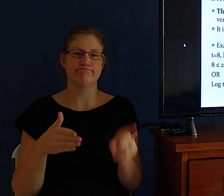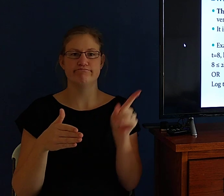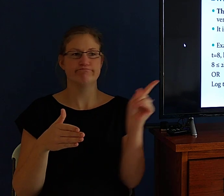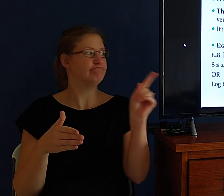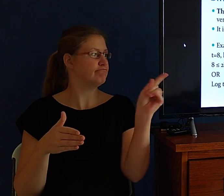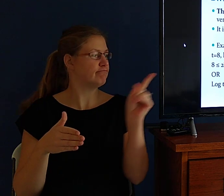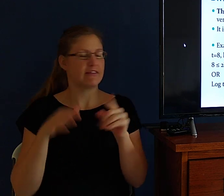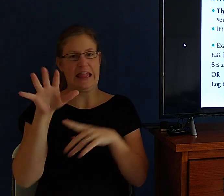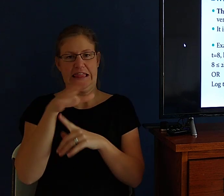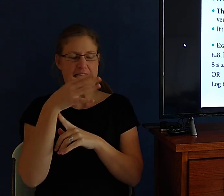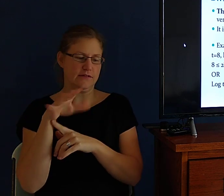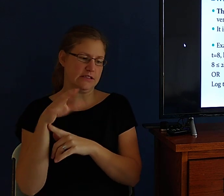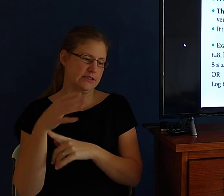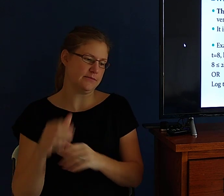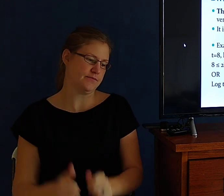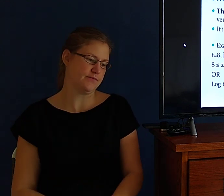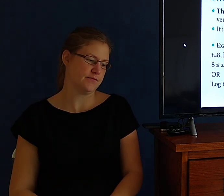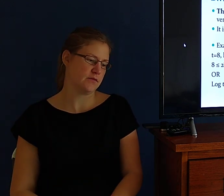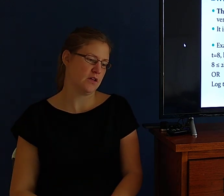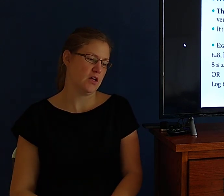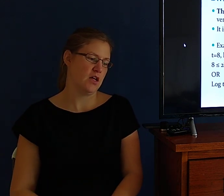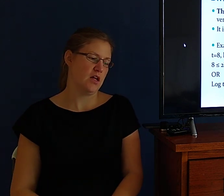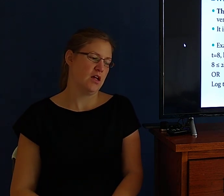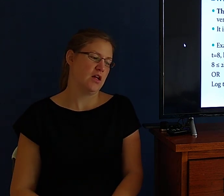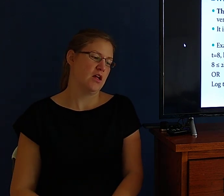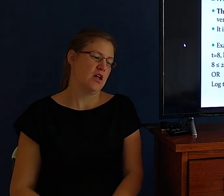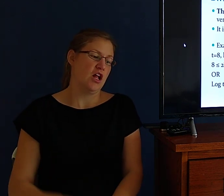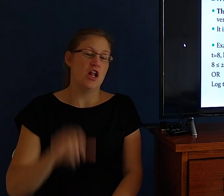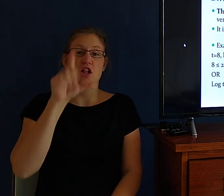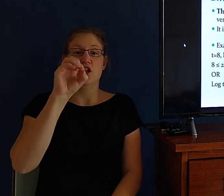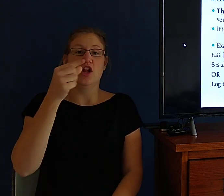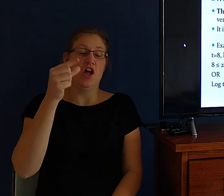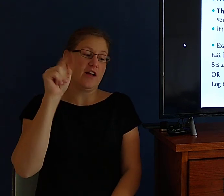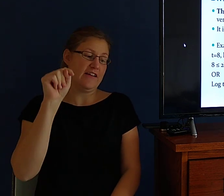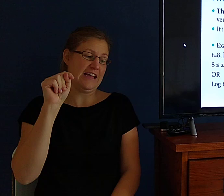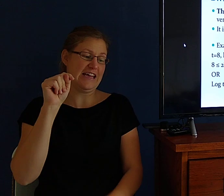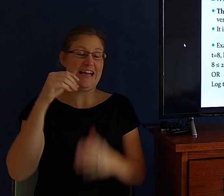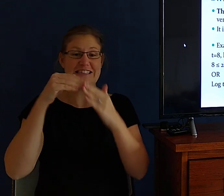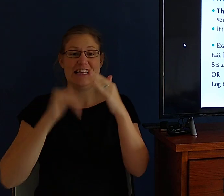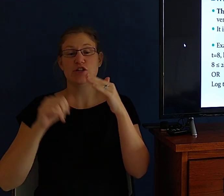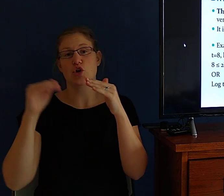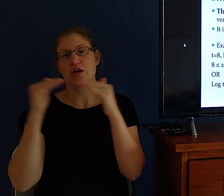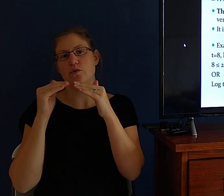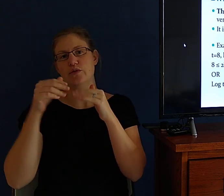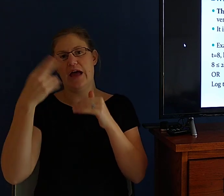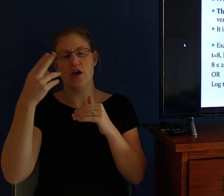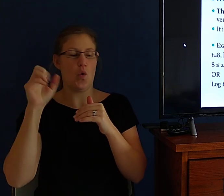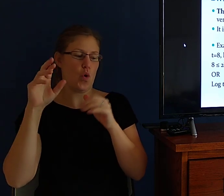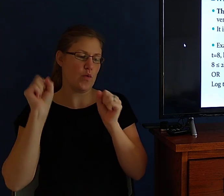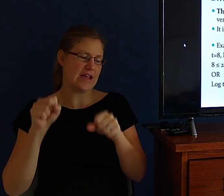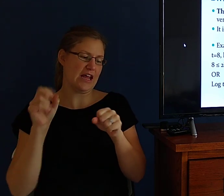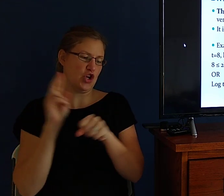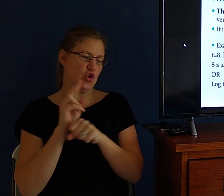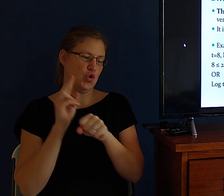Okay. Then the log of T is less than or equal to the height, or we can use an equivalent inequality, which is